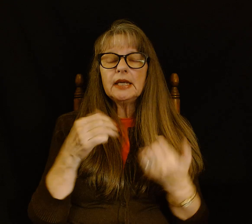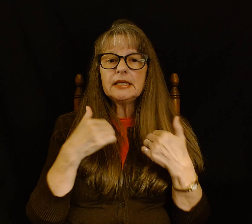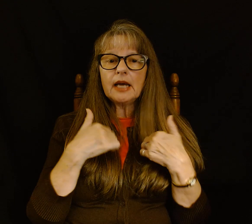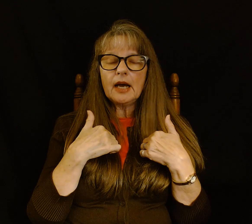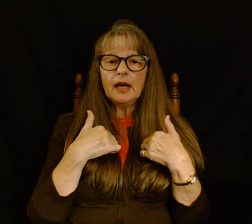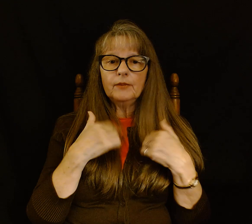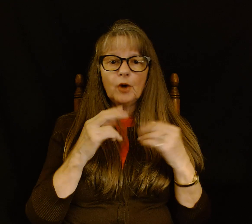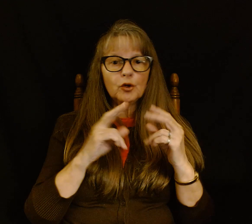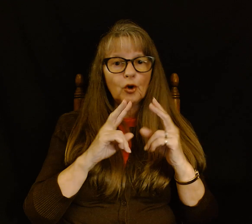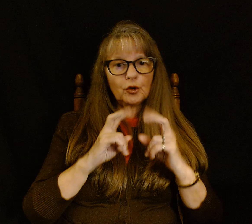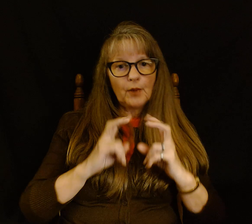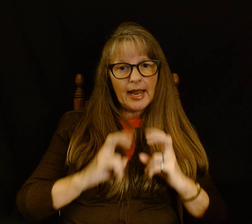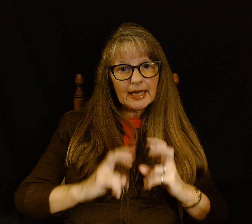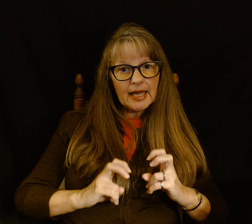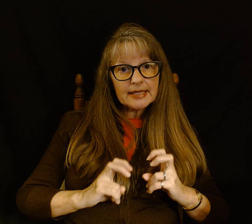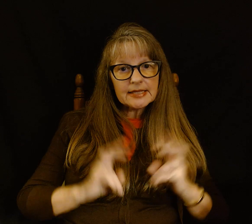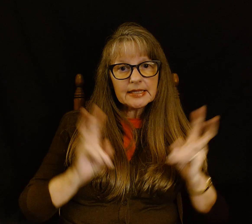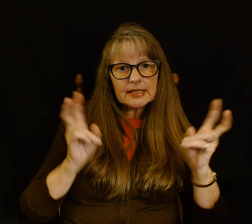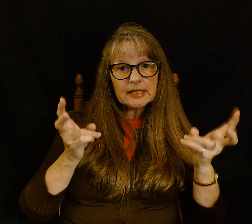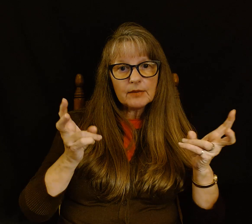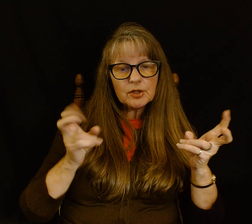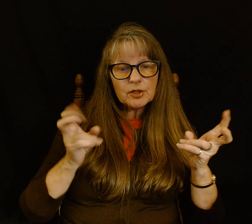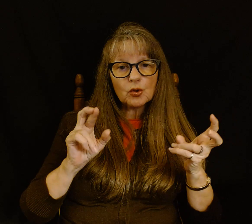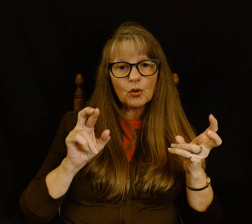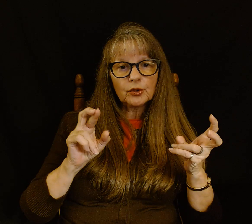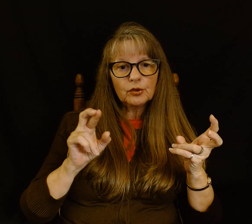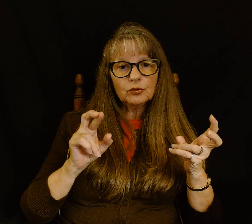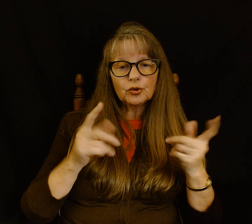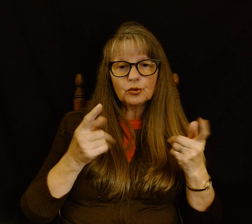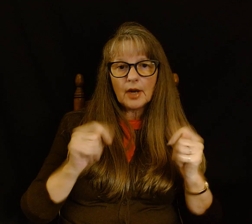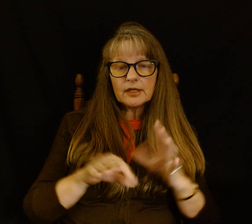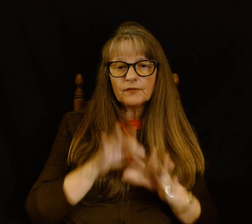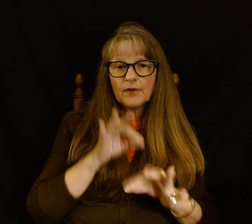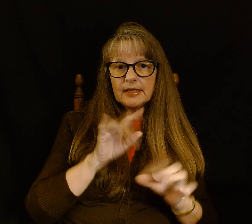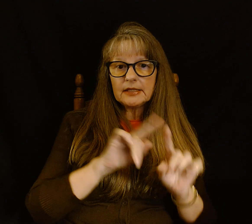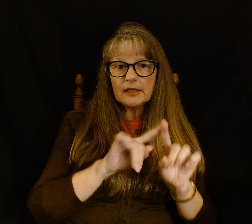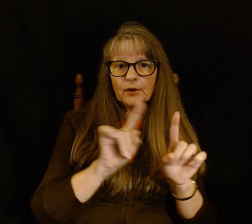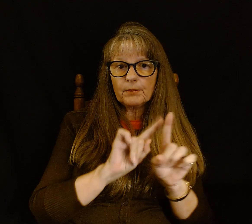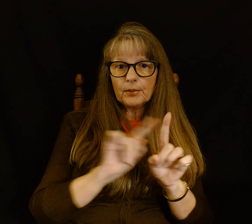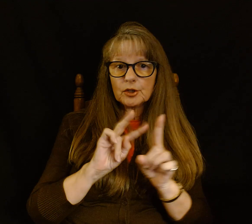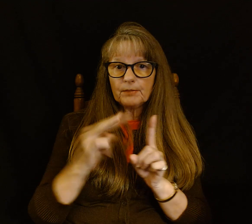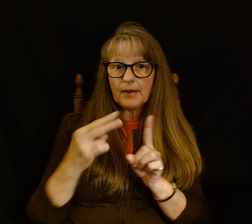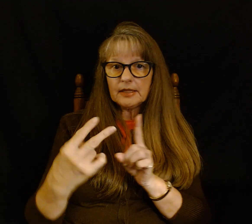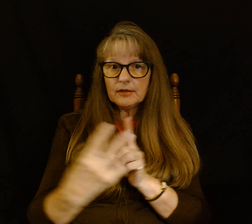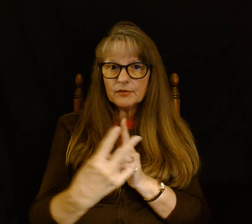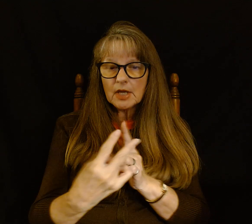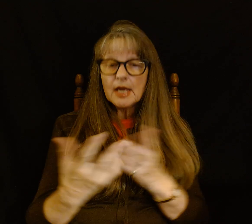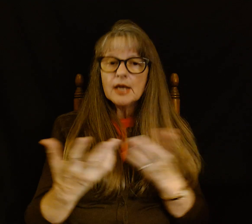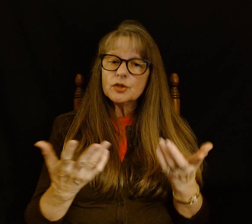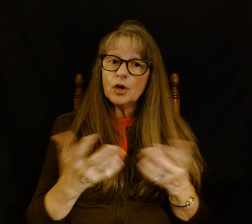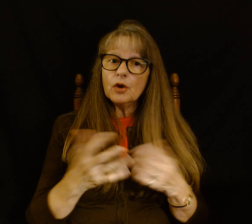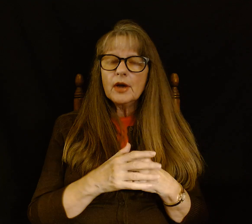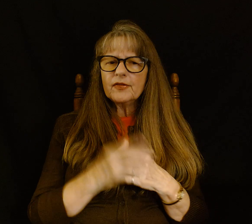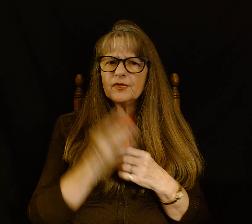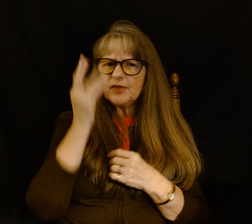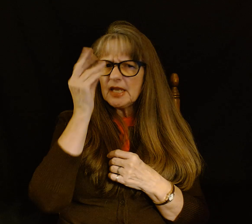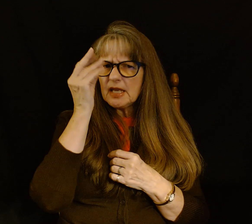to, are you analyzing the subject, or are you trying to find different perspectives? So think